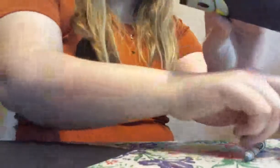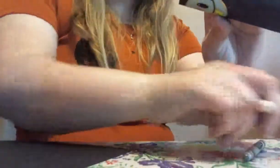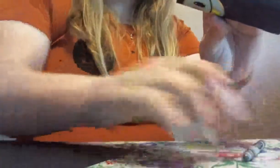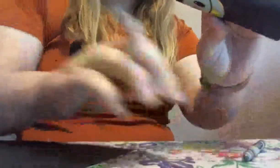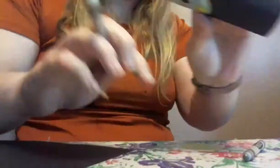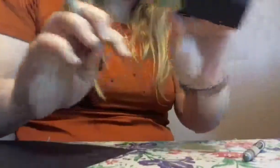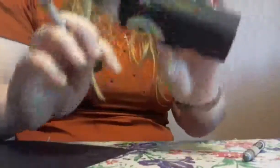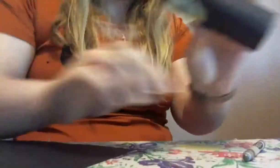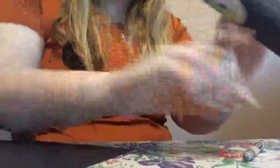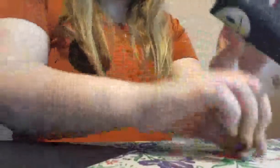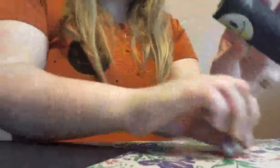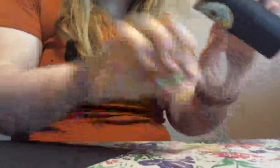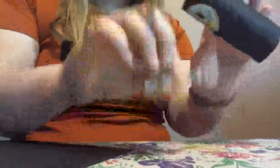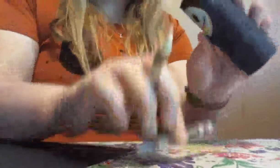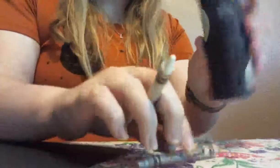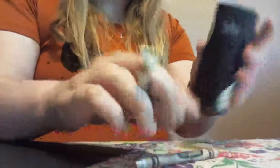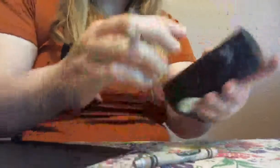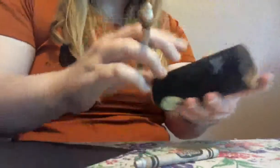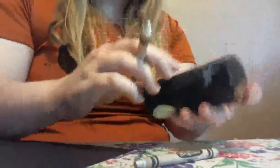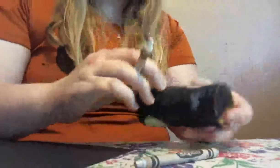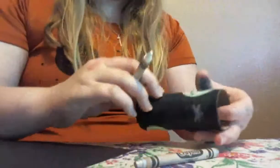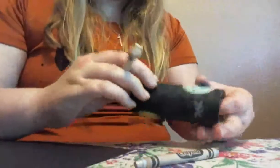those in both white and silver.